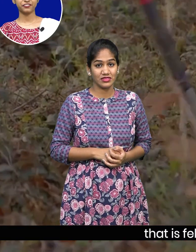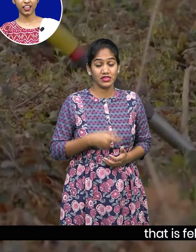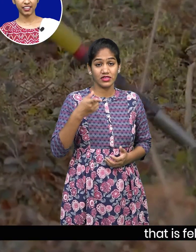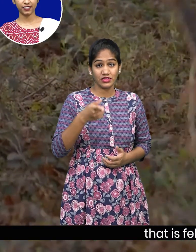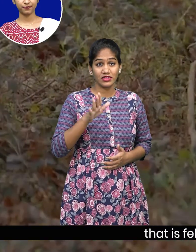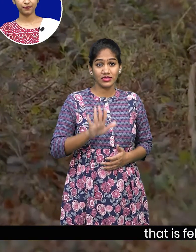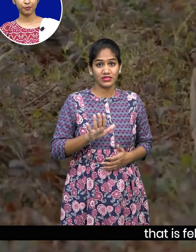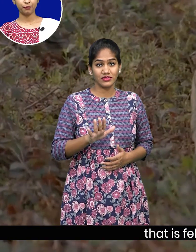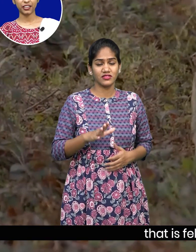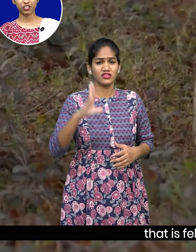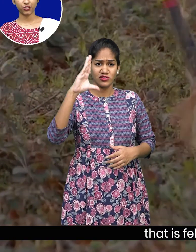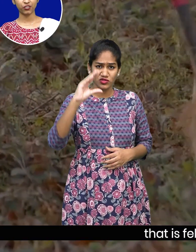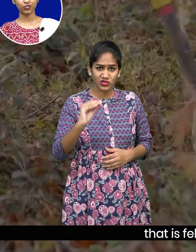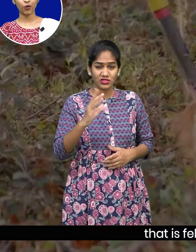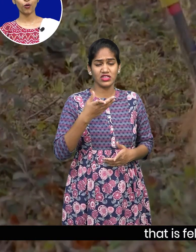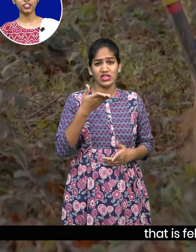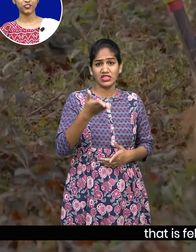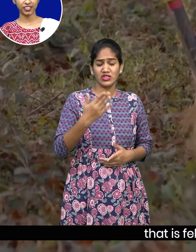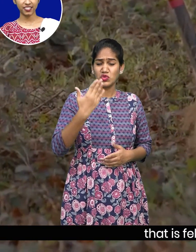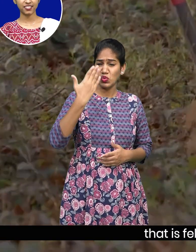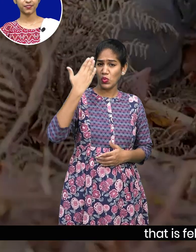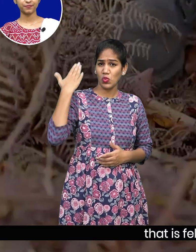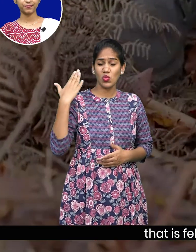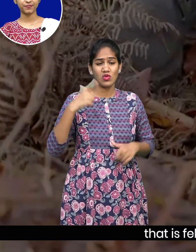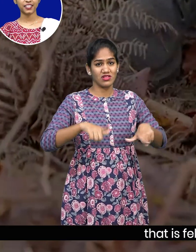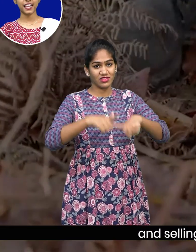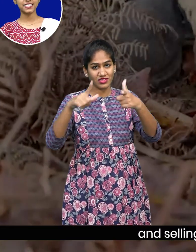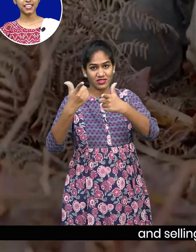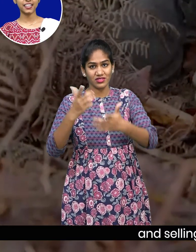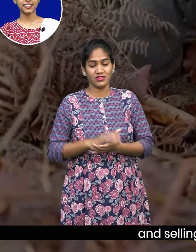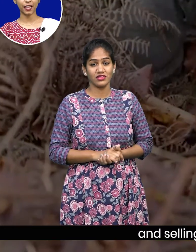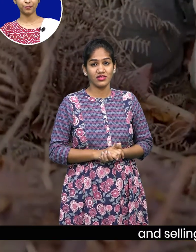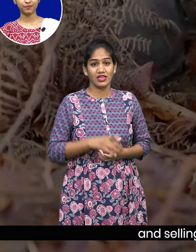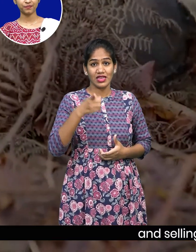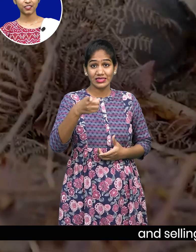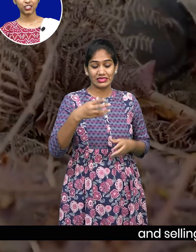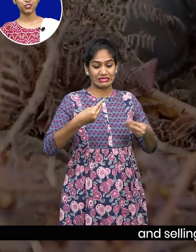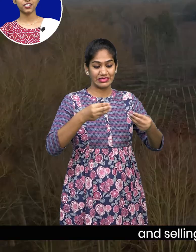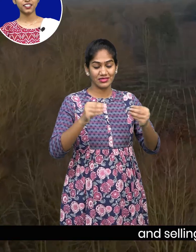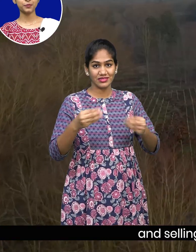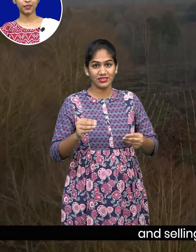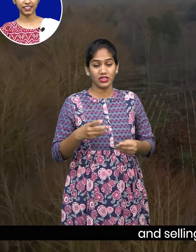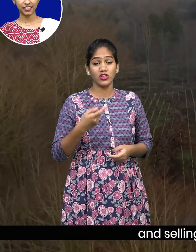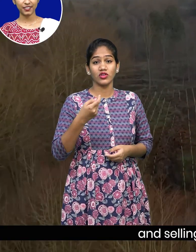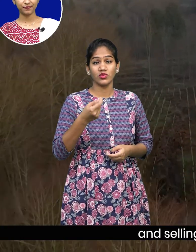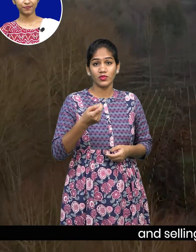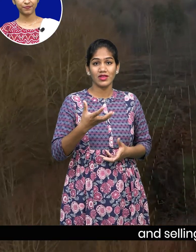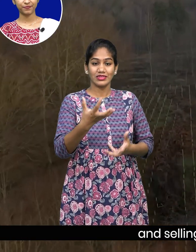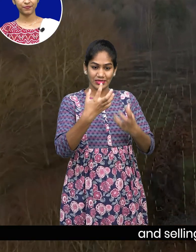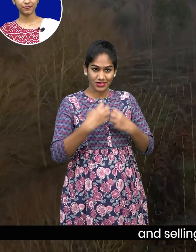that is, felling mature old trees and selling them to earn